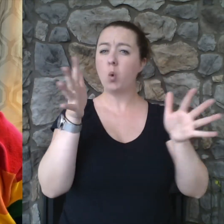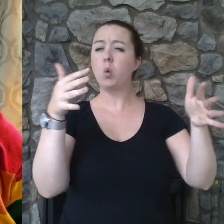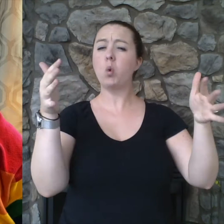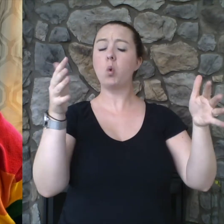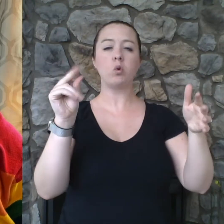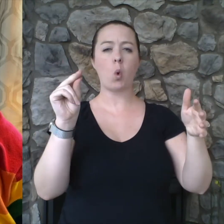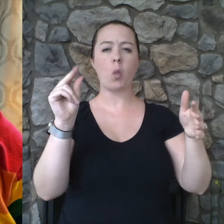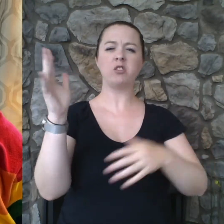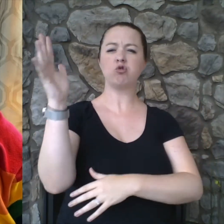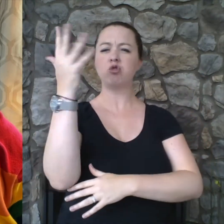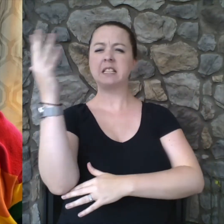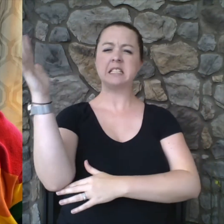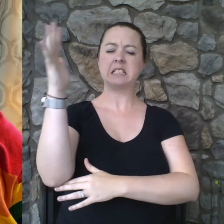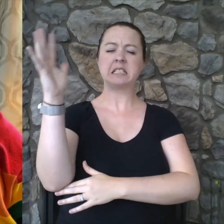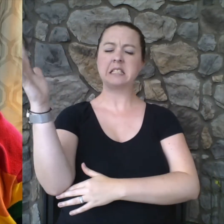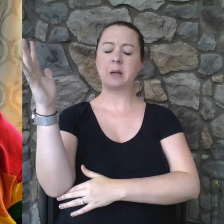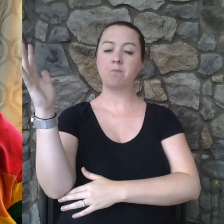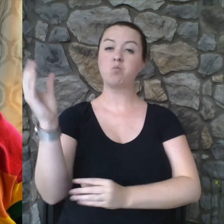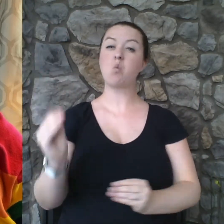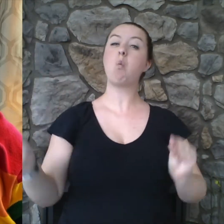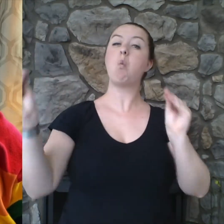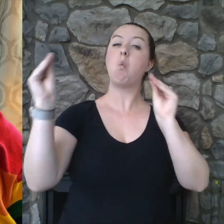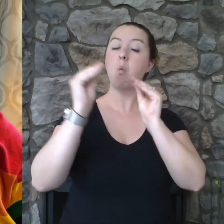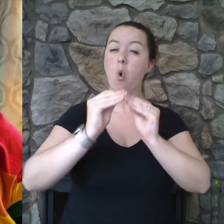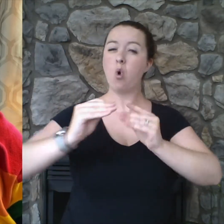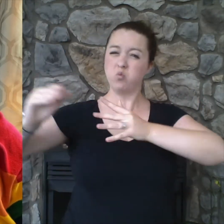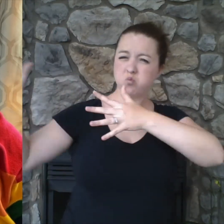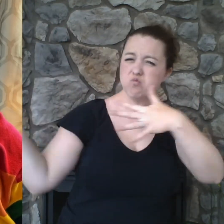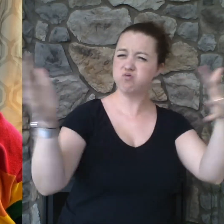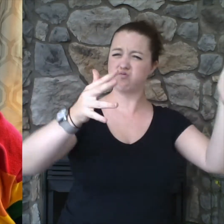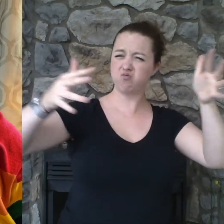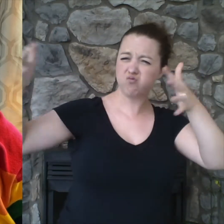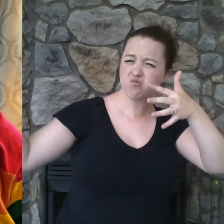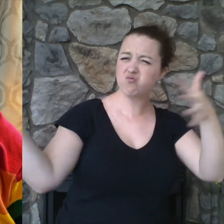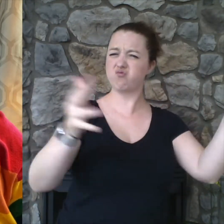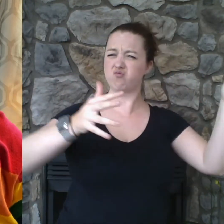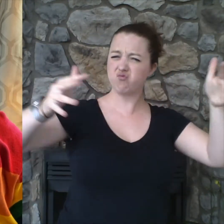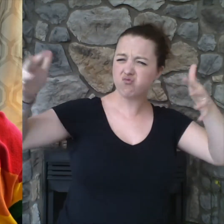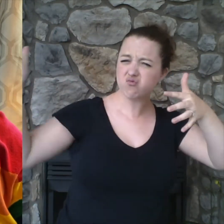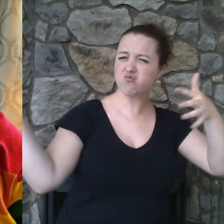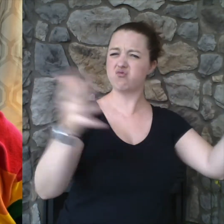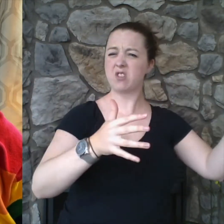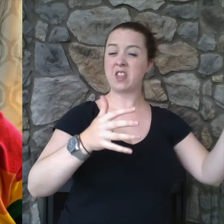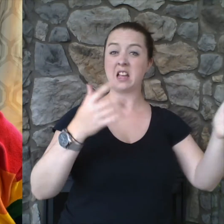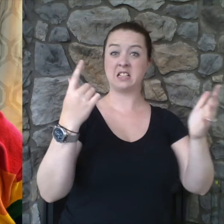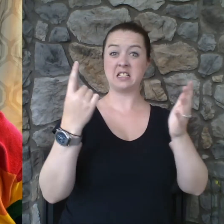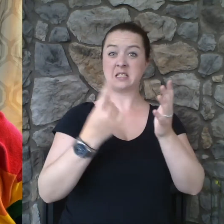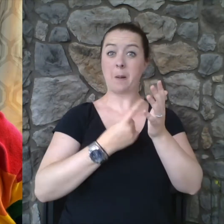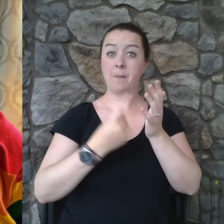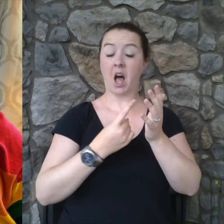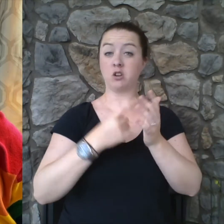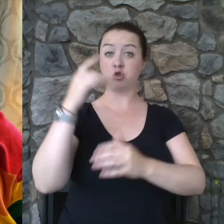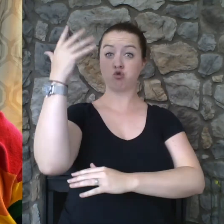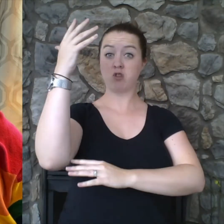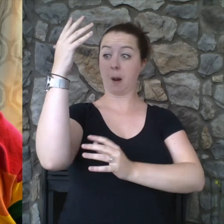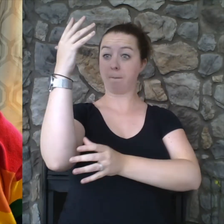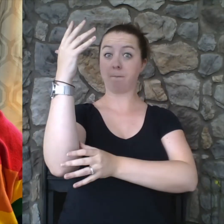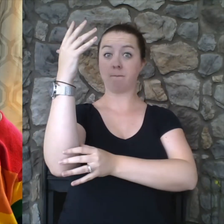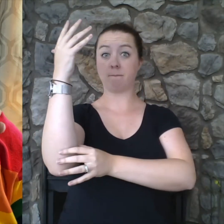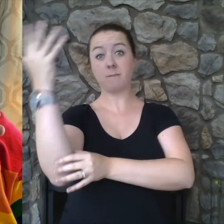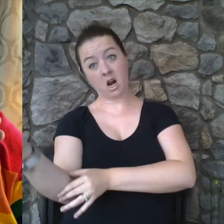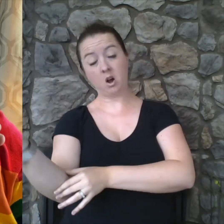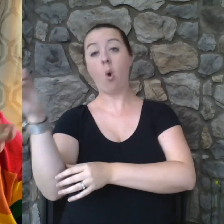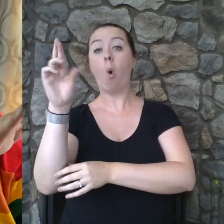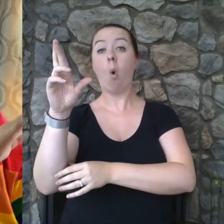the trees. This is a lot of wind that can sometimes break a tree or even take it up from the